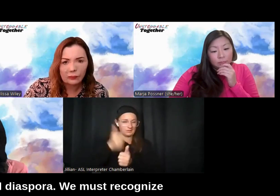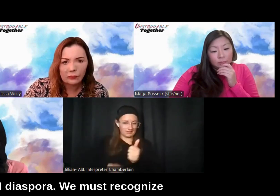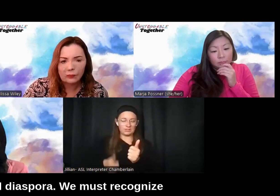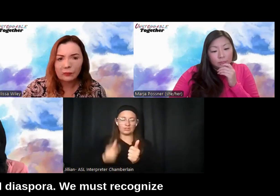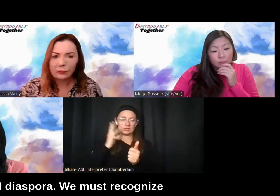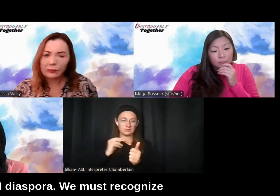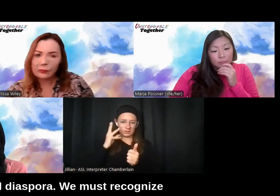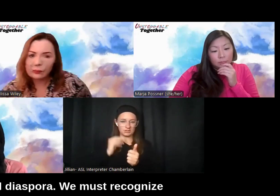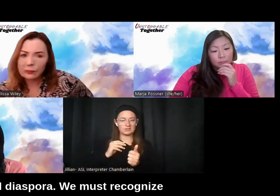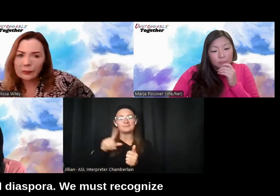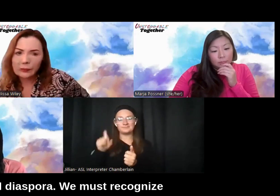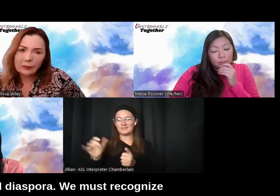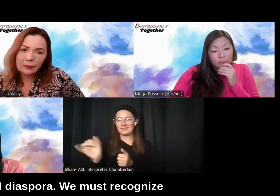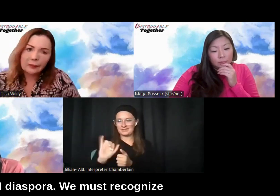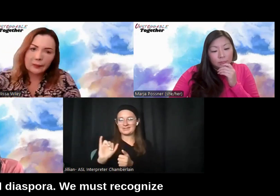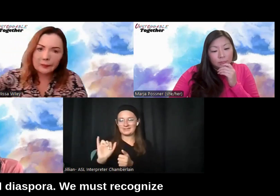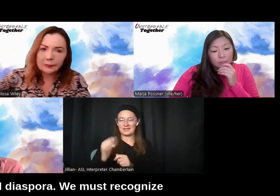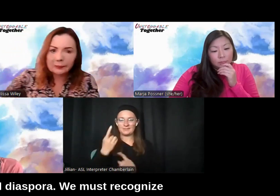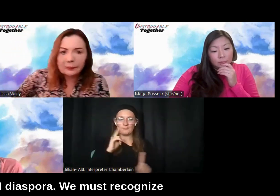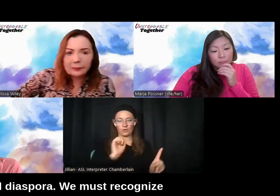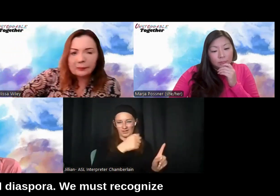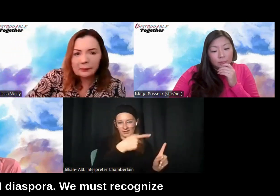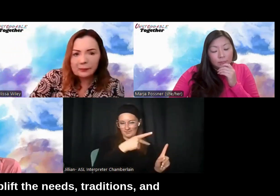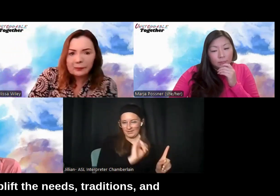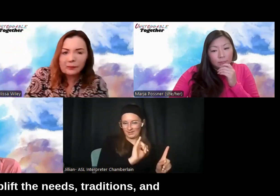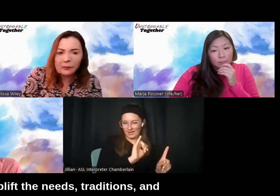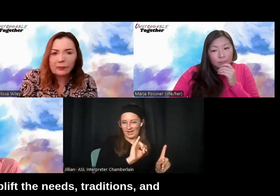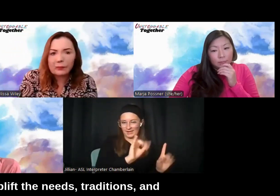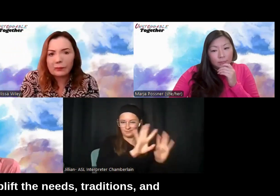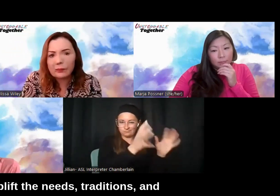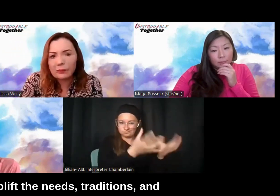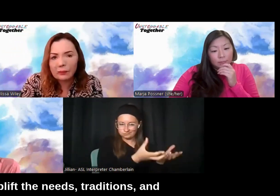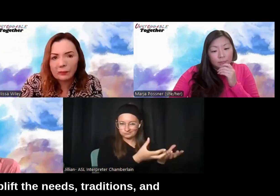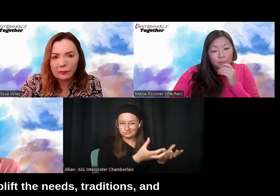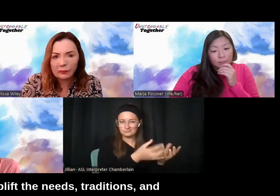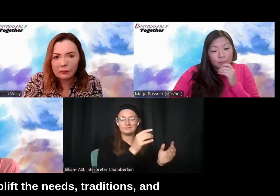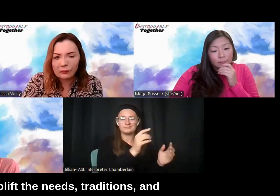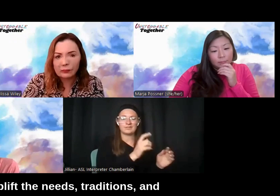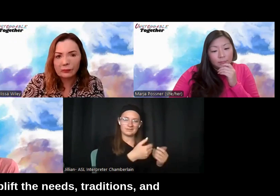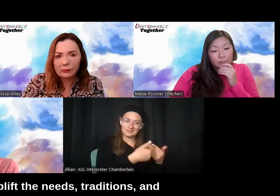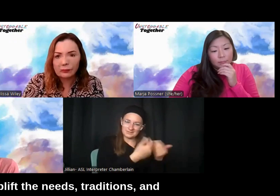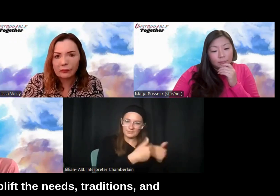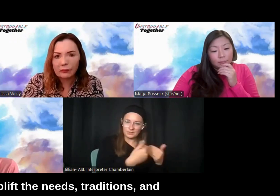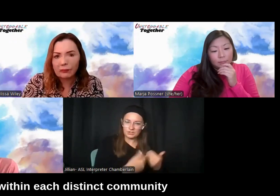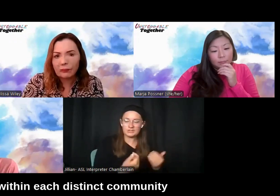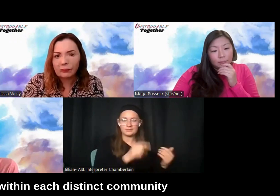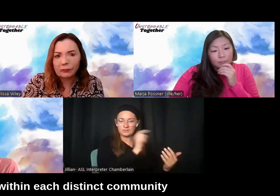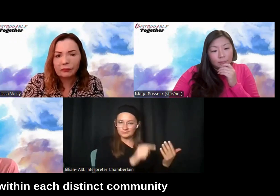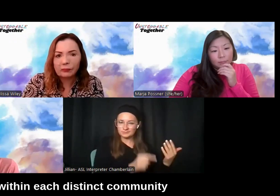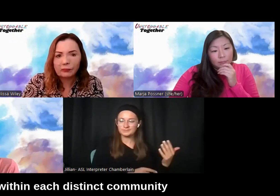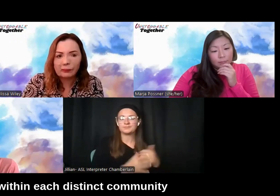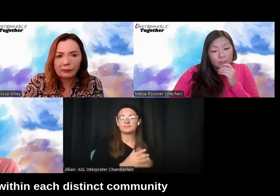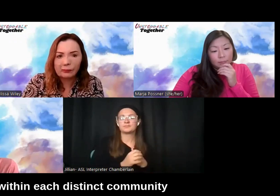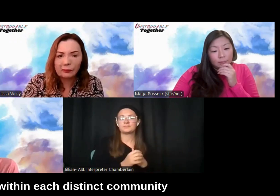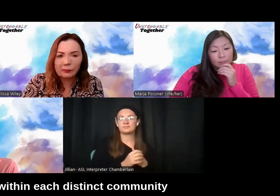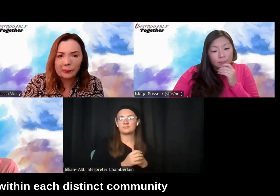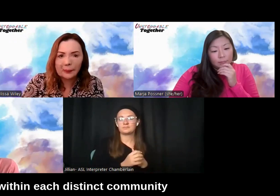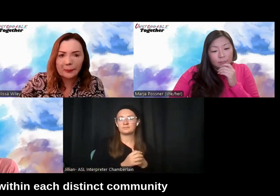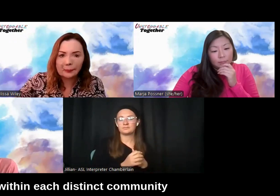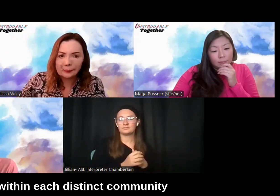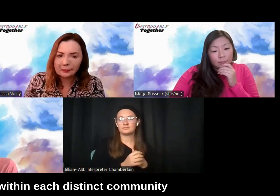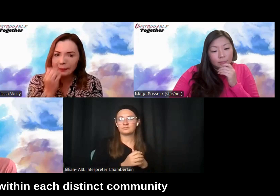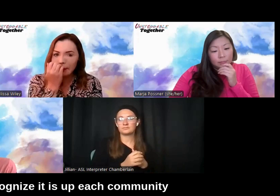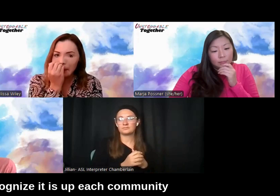speak about the API diaspora. We must recognize and uplift the needs, traditions, and voices within